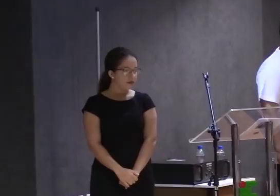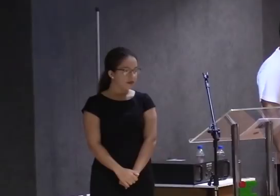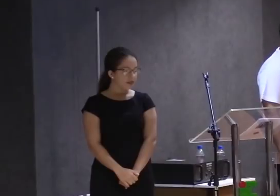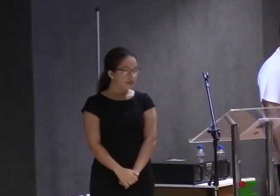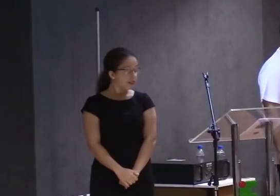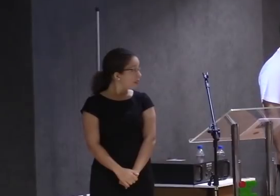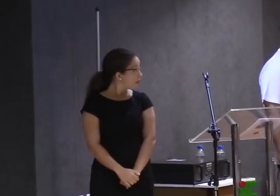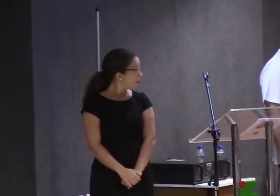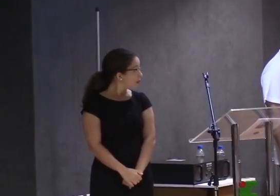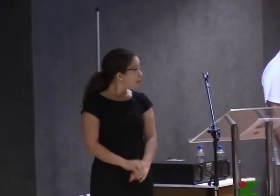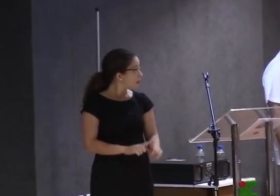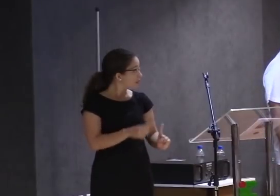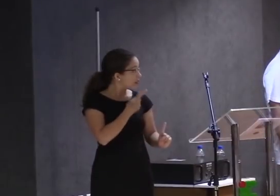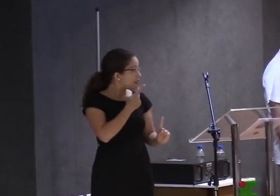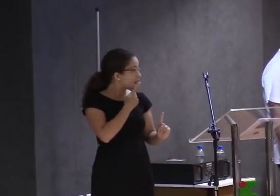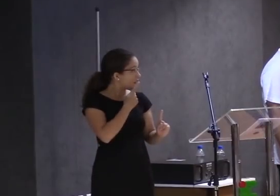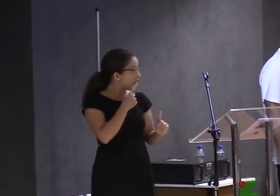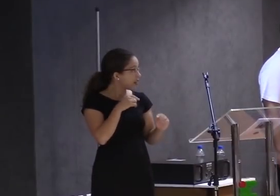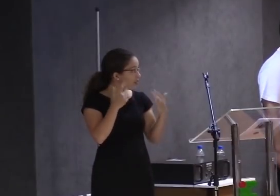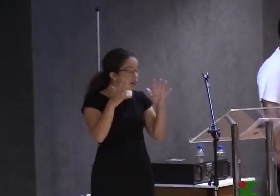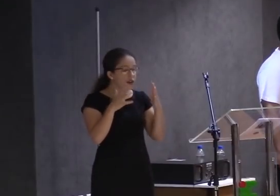Finlândia?